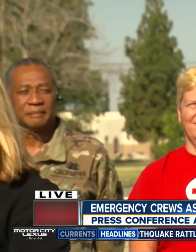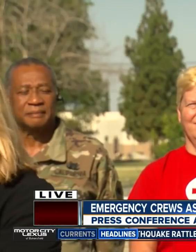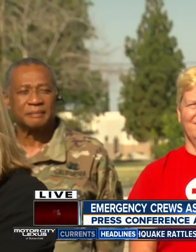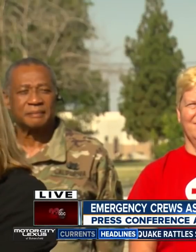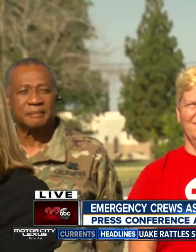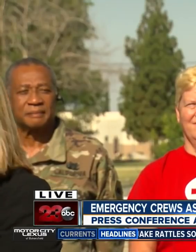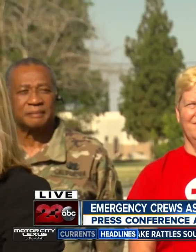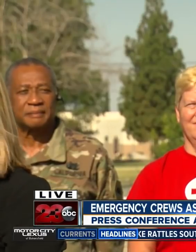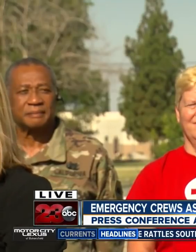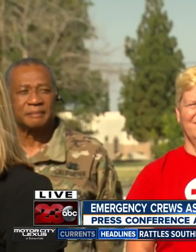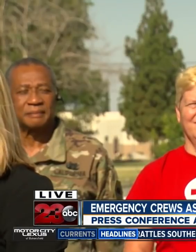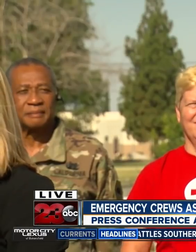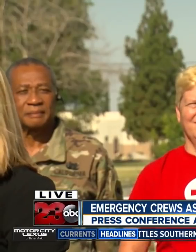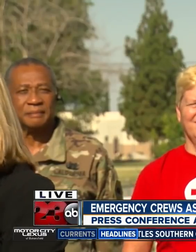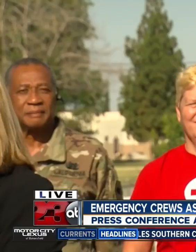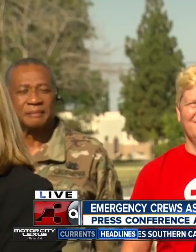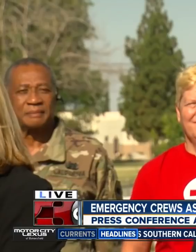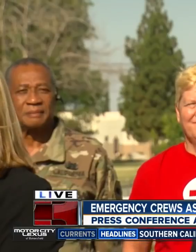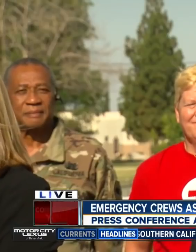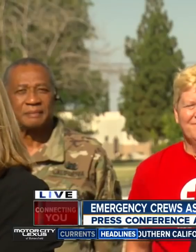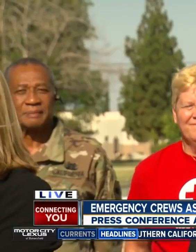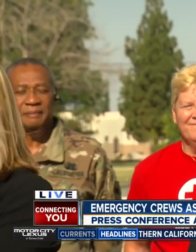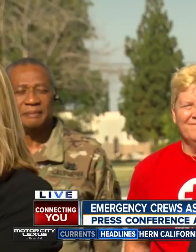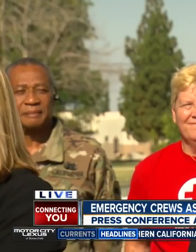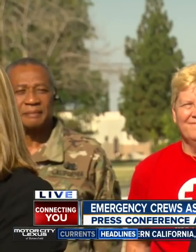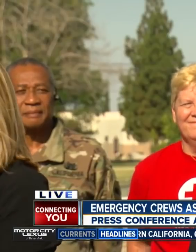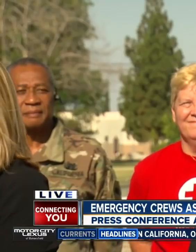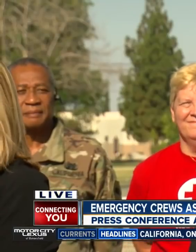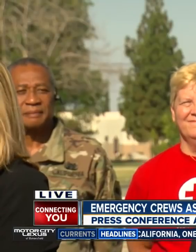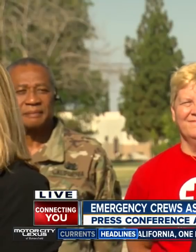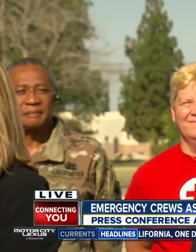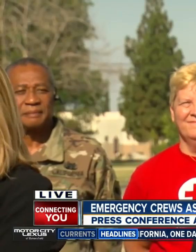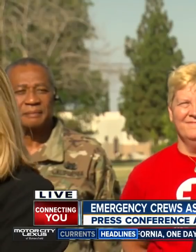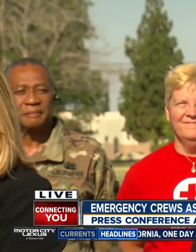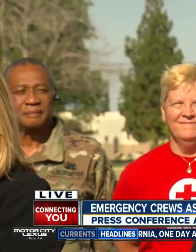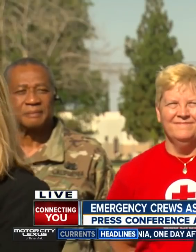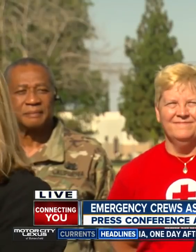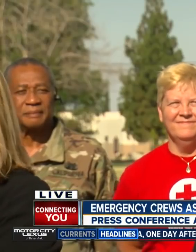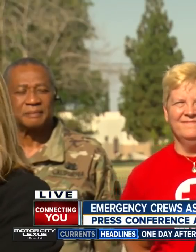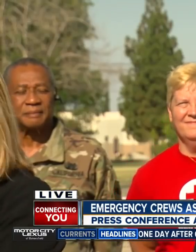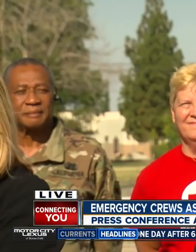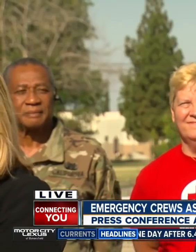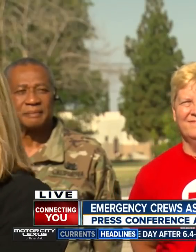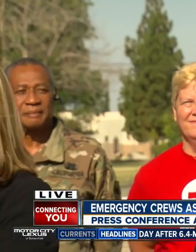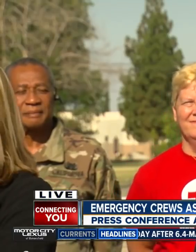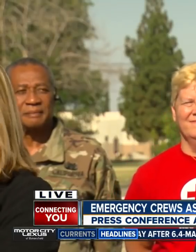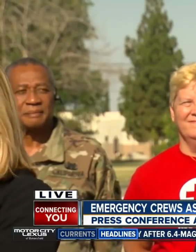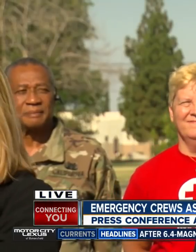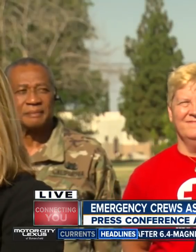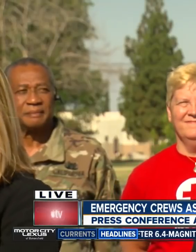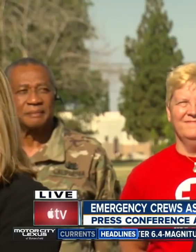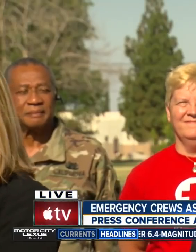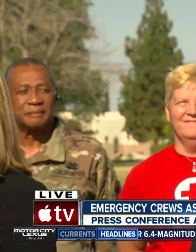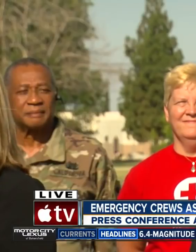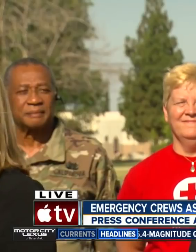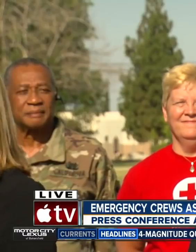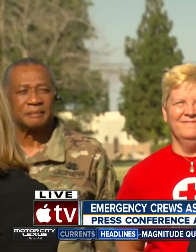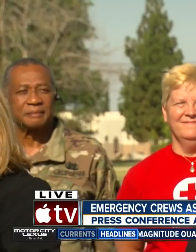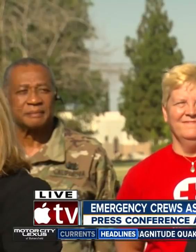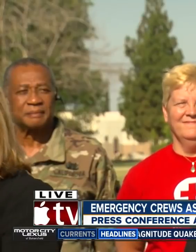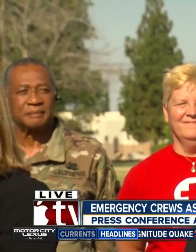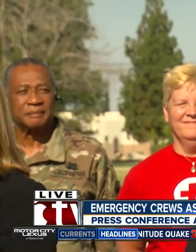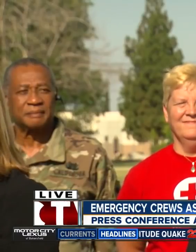going to want to know no known fatalities at this time. And we're prepared. We're prepared and ready to go. And the